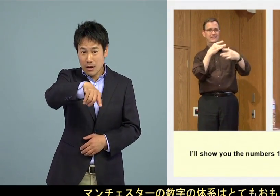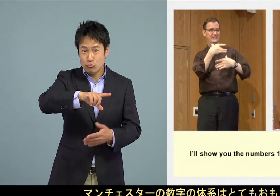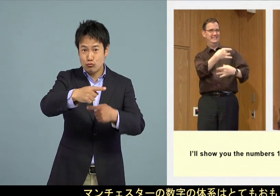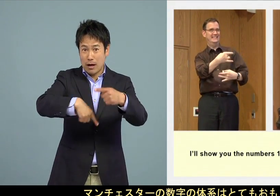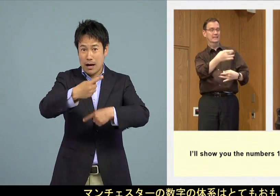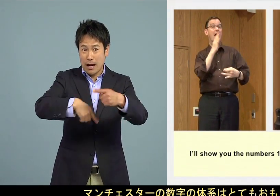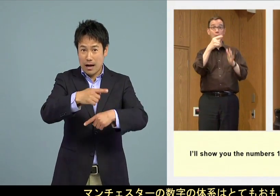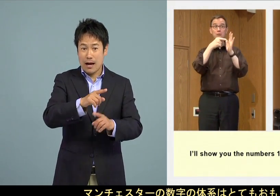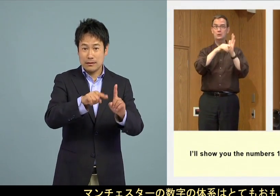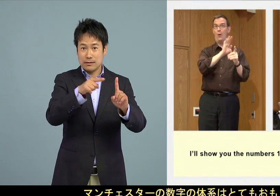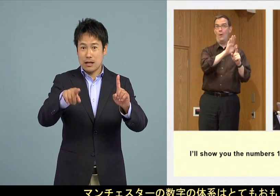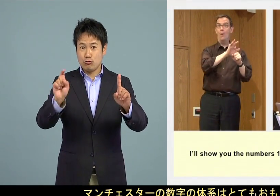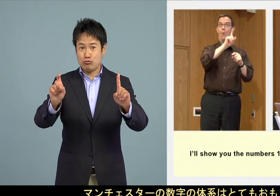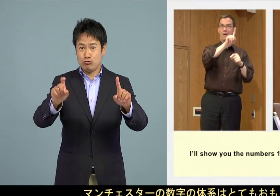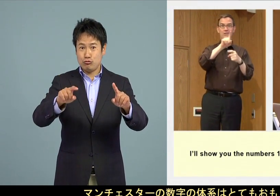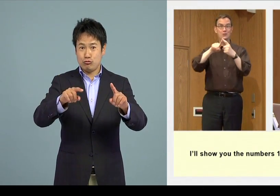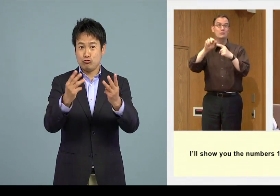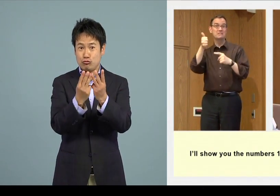in Manchester.